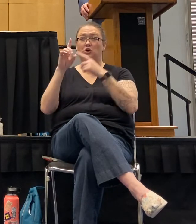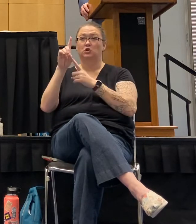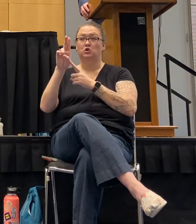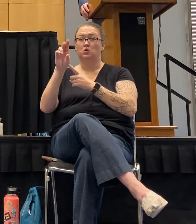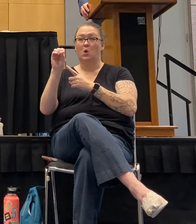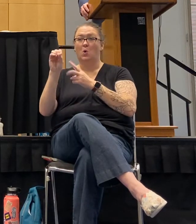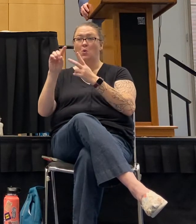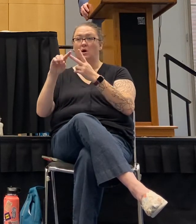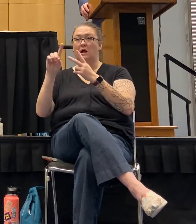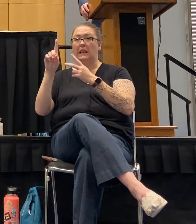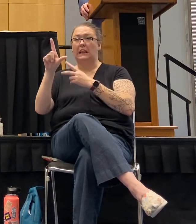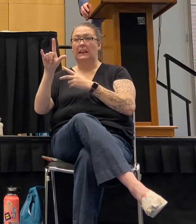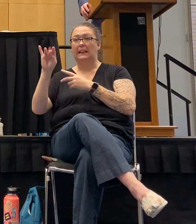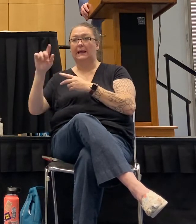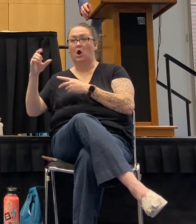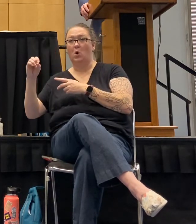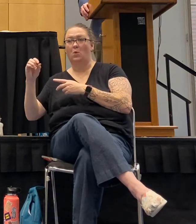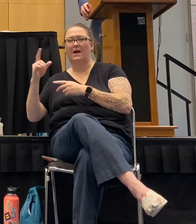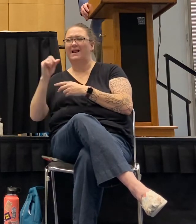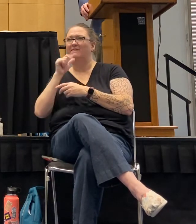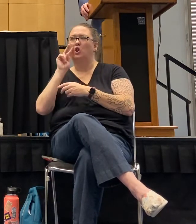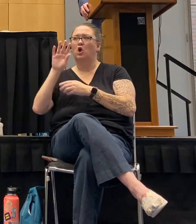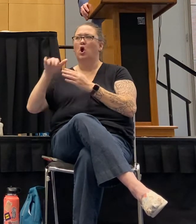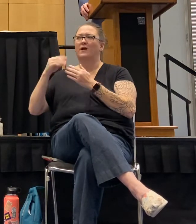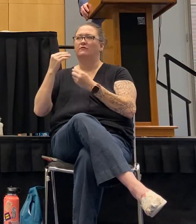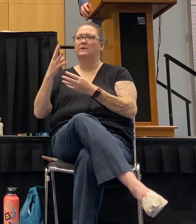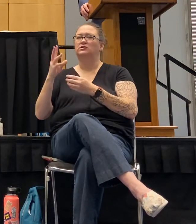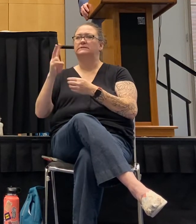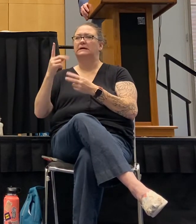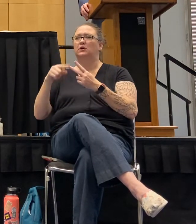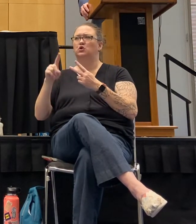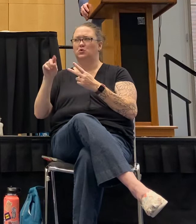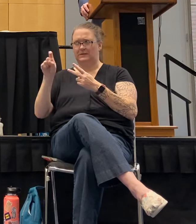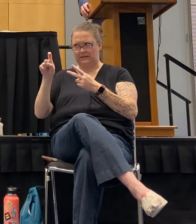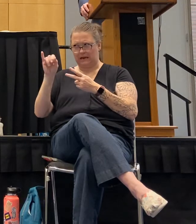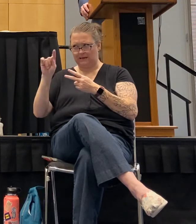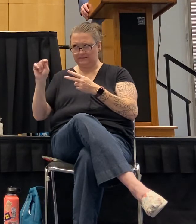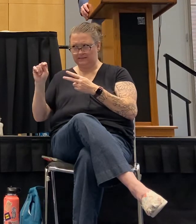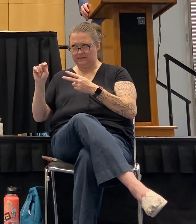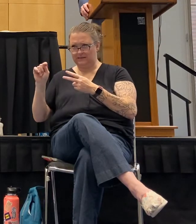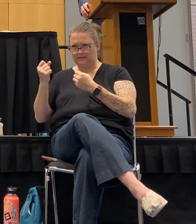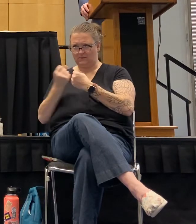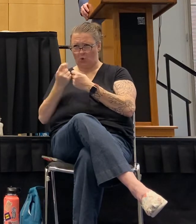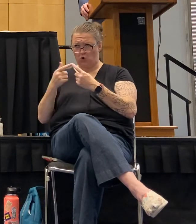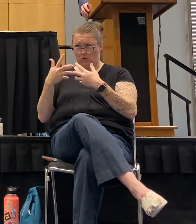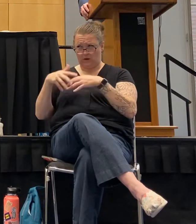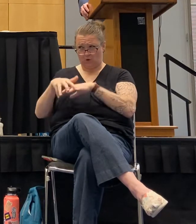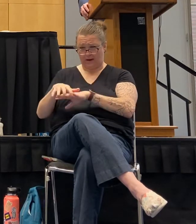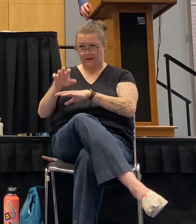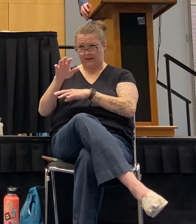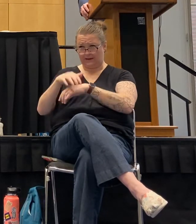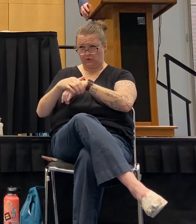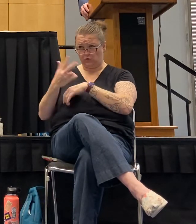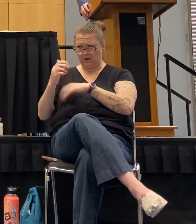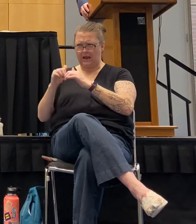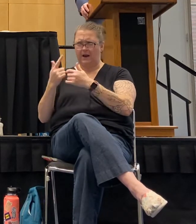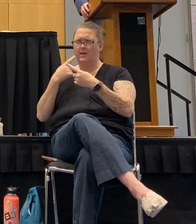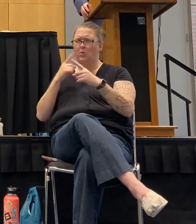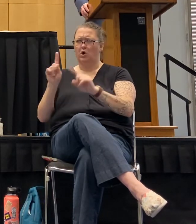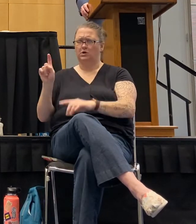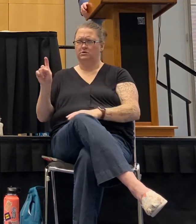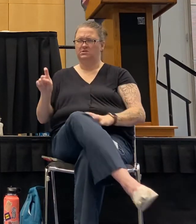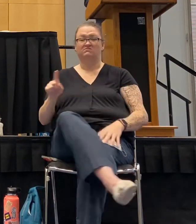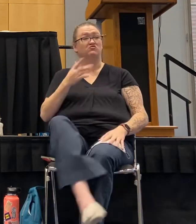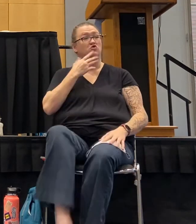I haven't obviously looked at all of your information, but the second is, do you need IT support to integrate English 3, and how did that work?